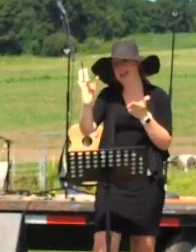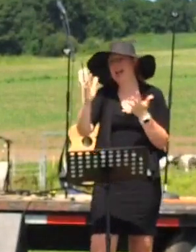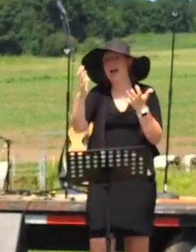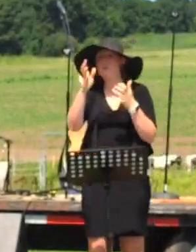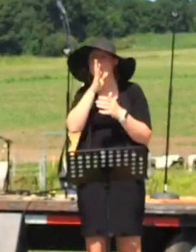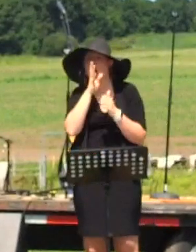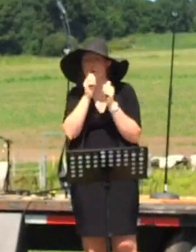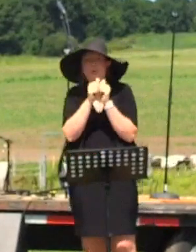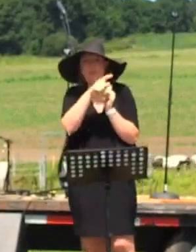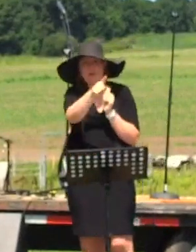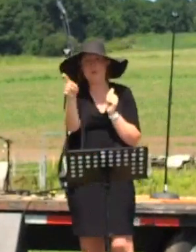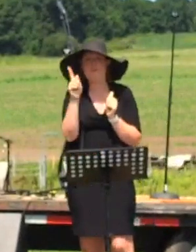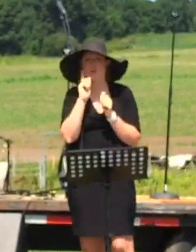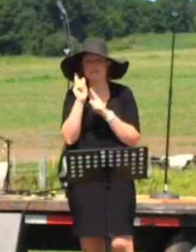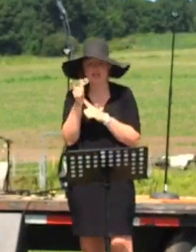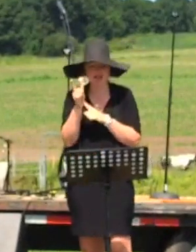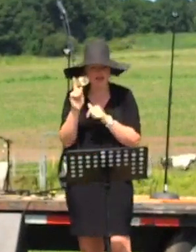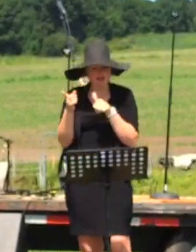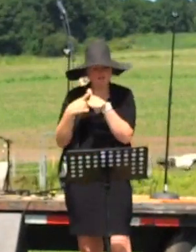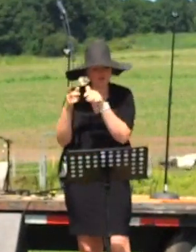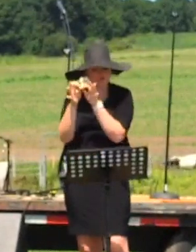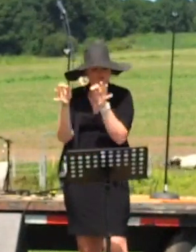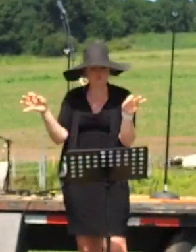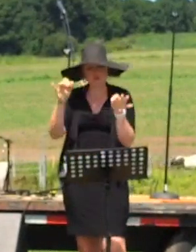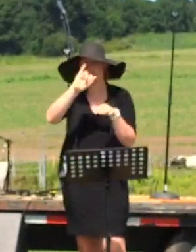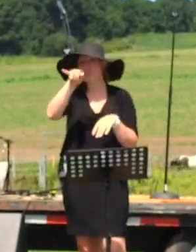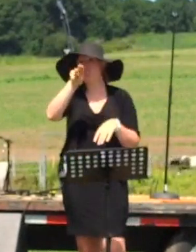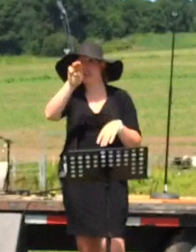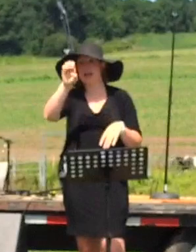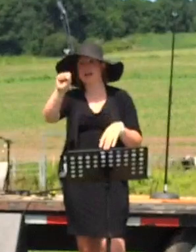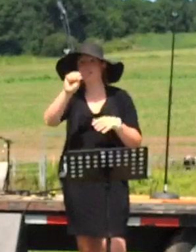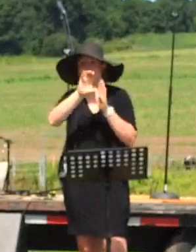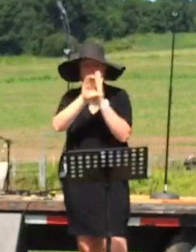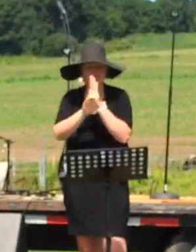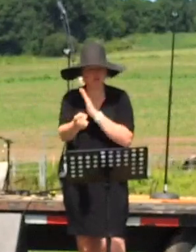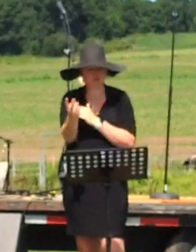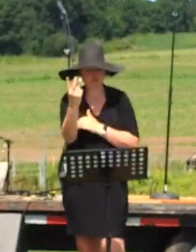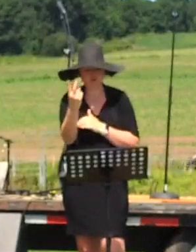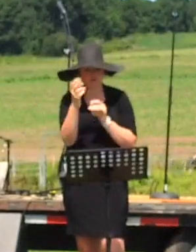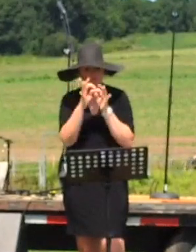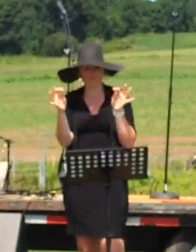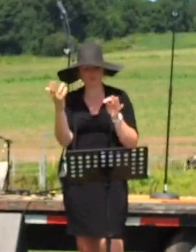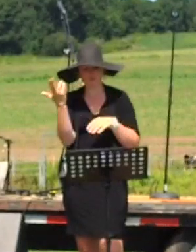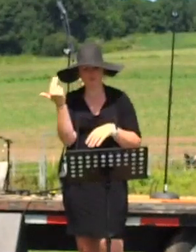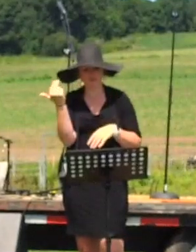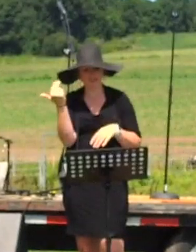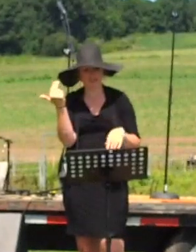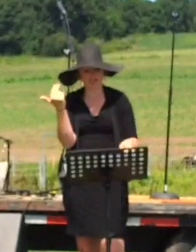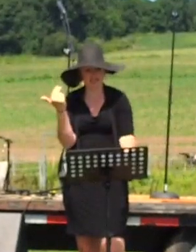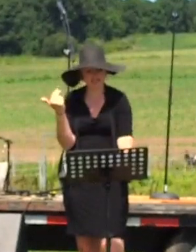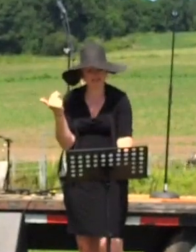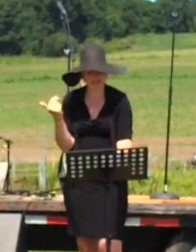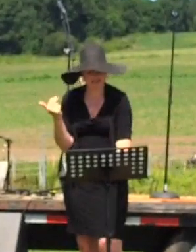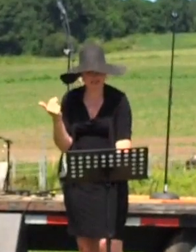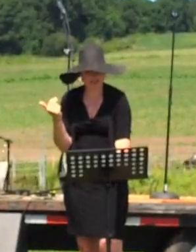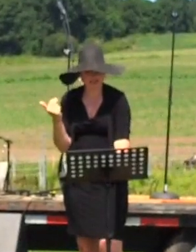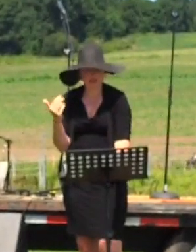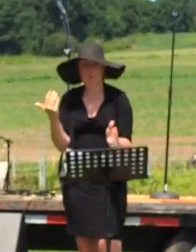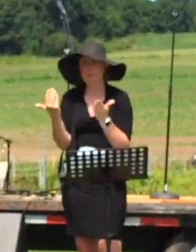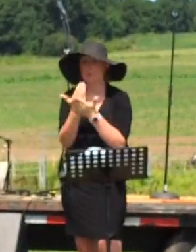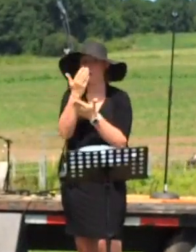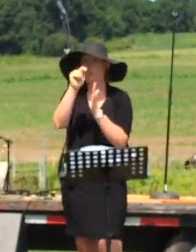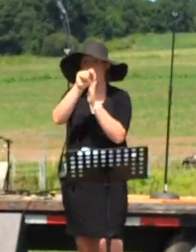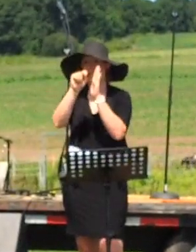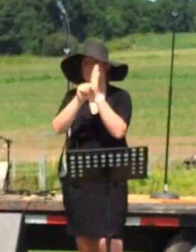for a second. And I want to start off with a Bible verse. So this is from James chapter 2. And so, again, James comes from the New Testament